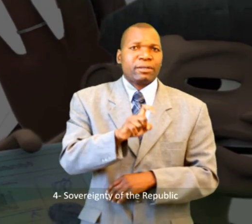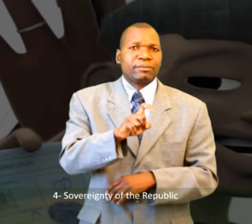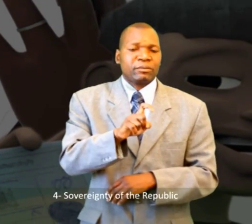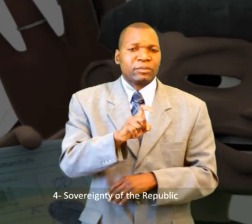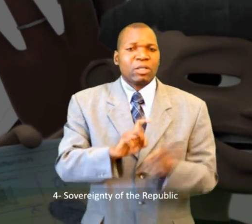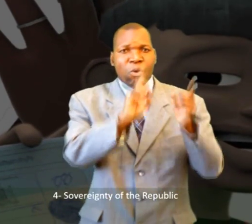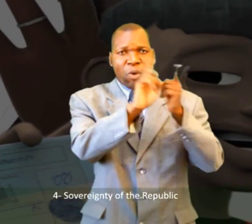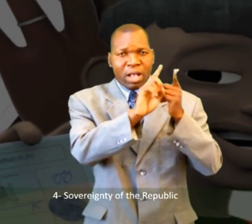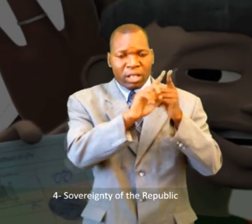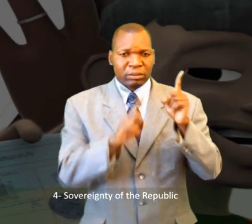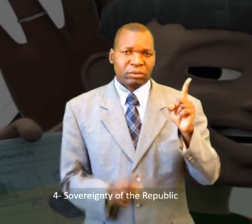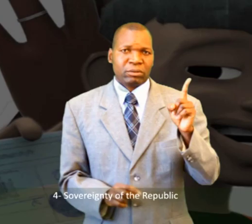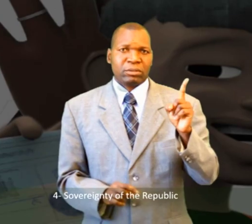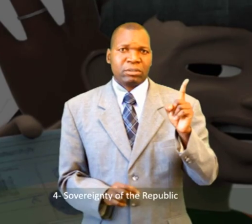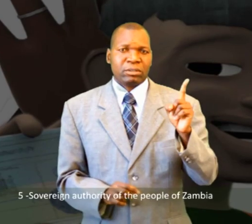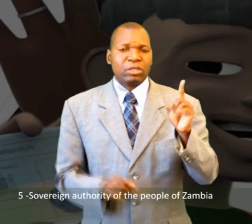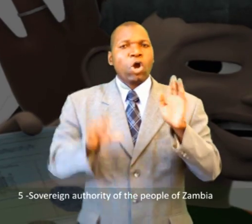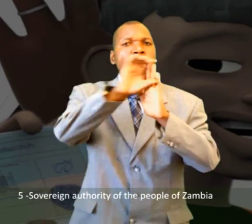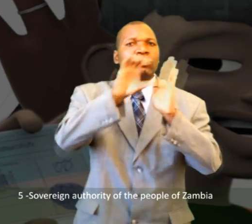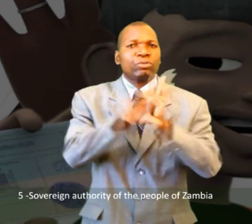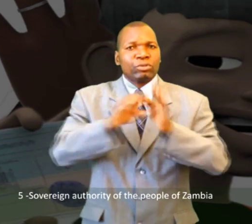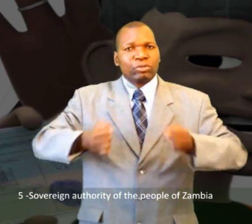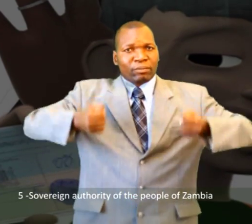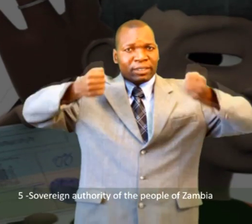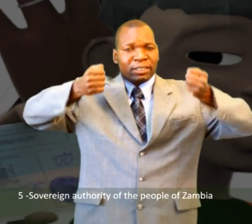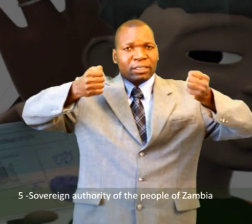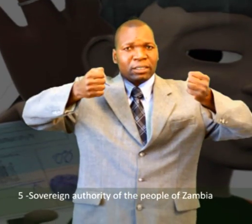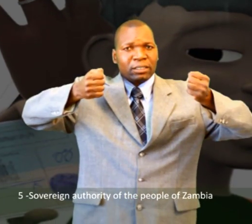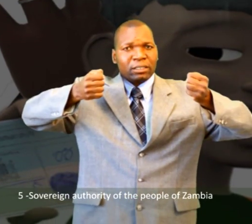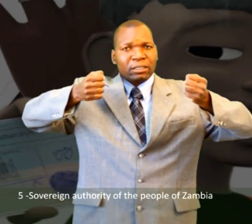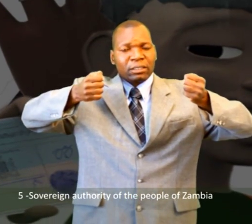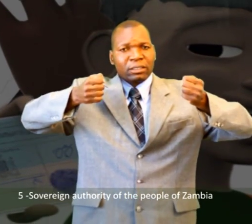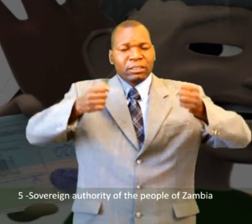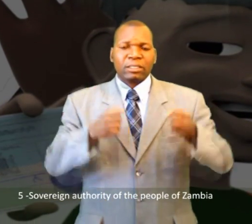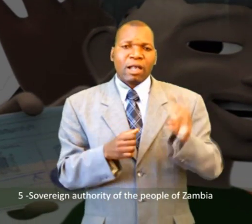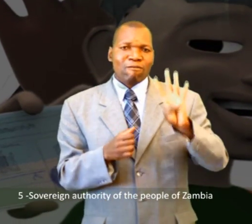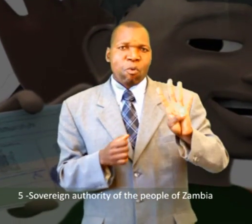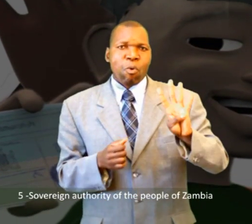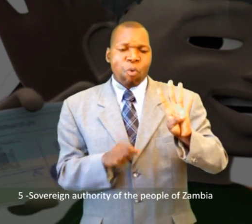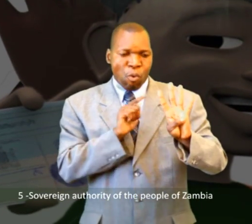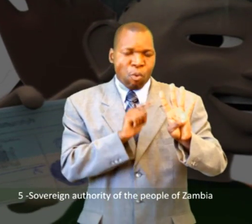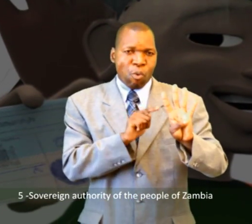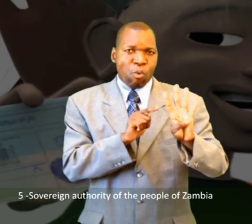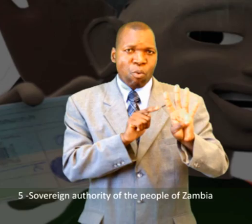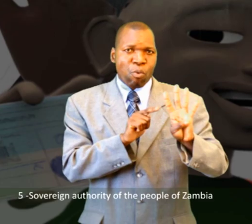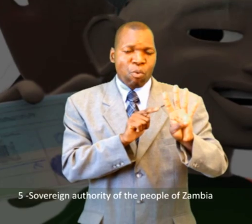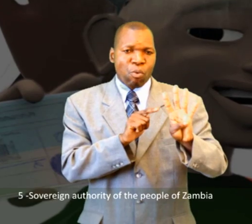Sovereignty of the Republic. 5. Sovereign authority of the people of Zambia.